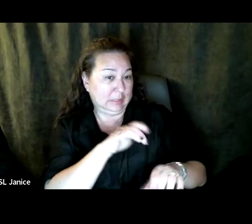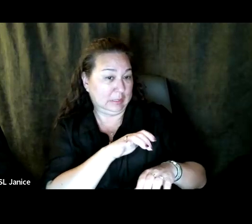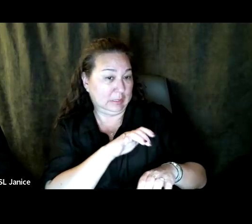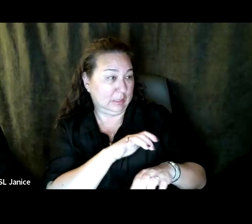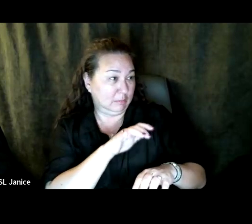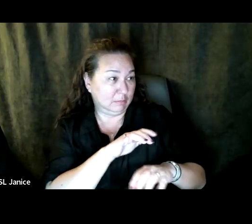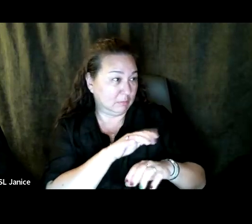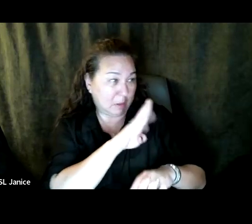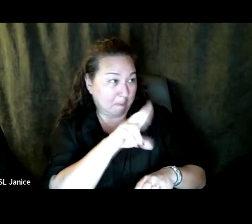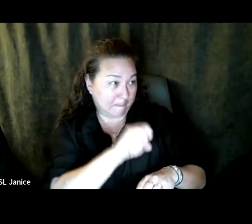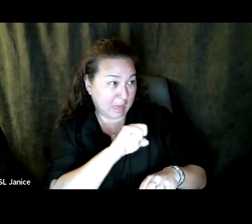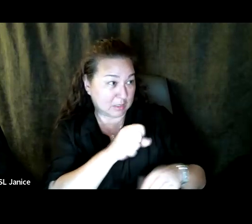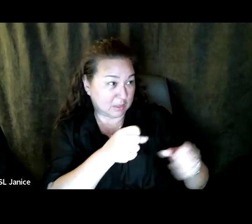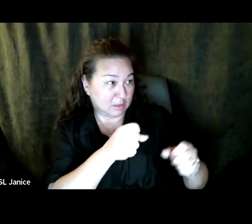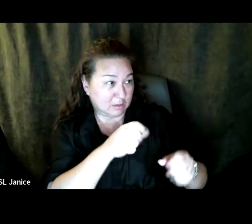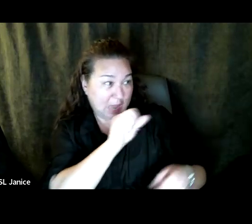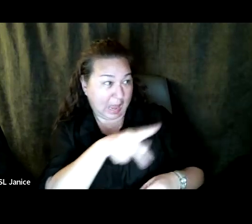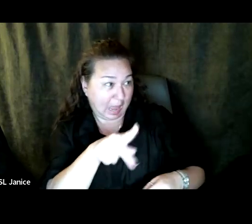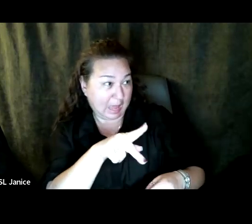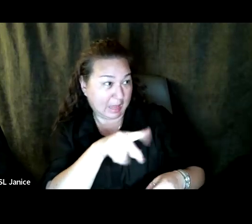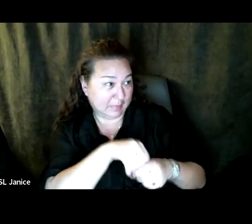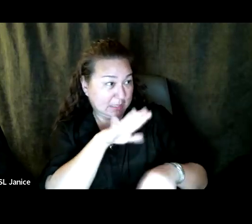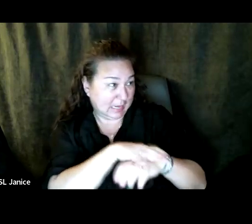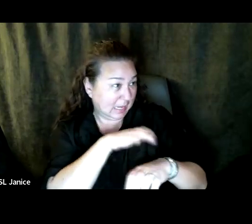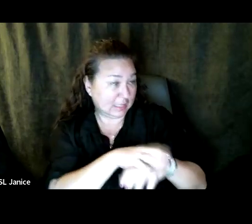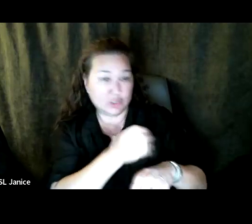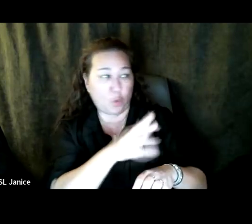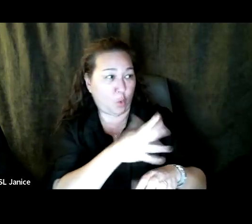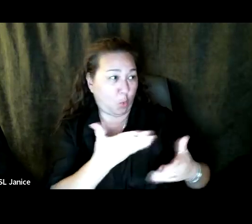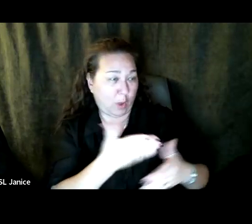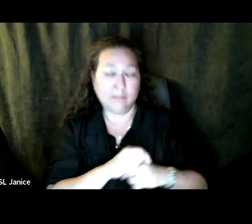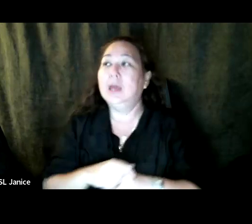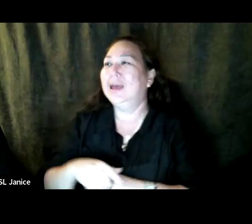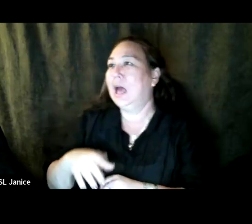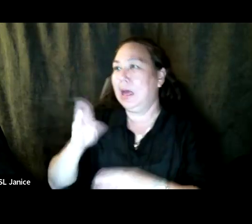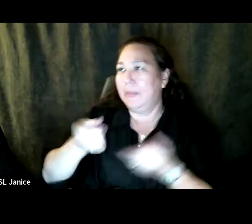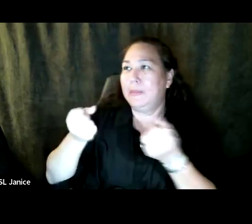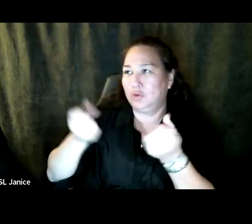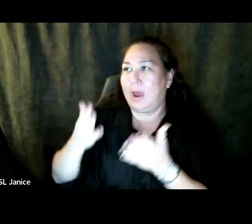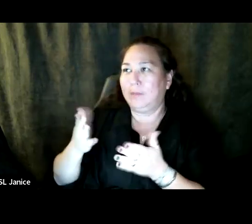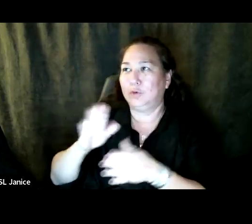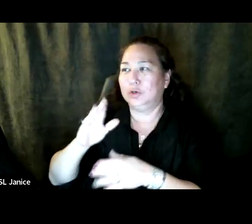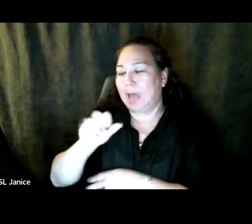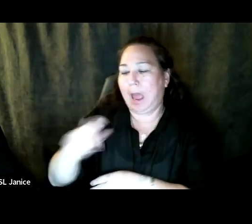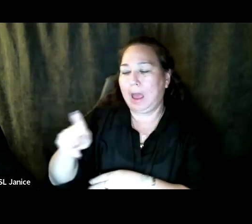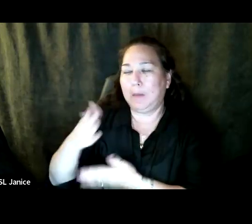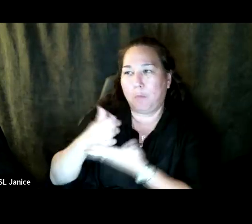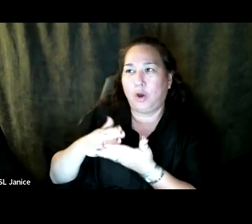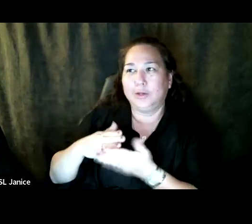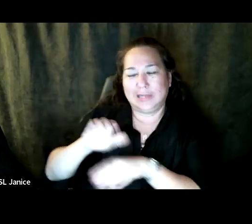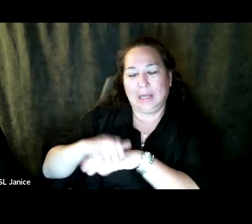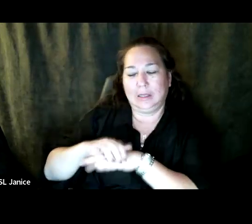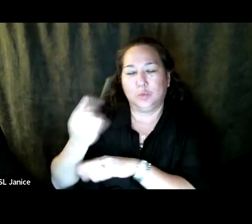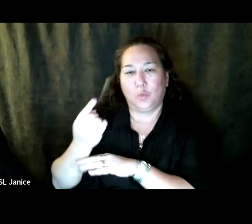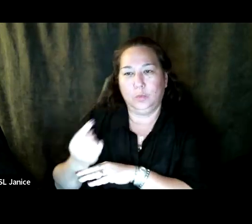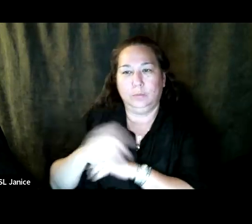Okay. is. All right. Just figured if that was a language access was also something available to them. But thank you so much. Again, I really appreciate all of that y'all been doing, and let